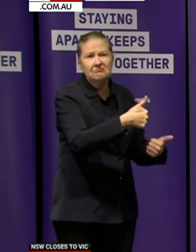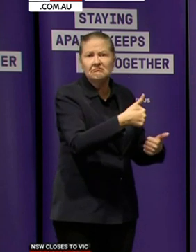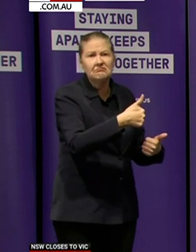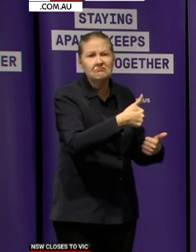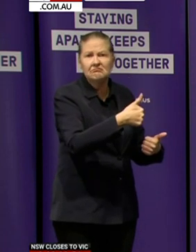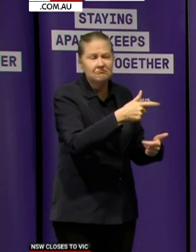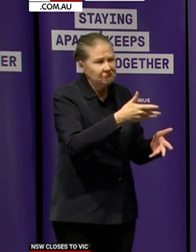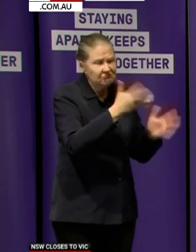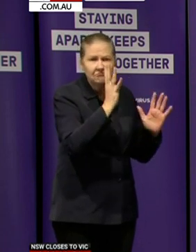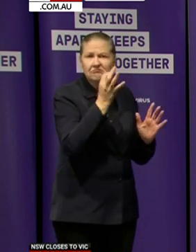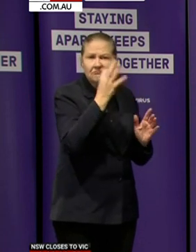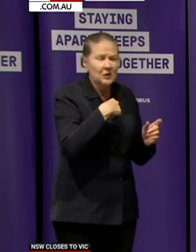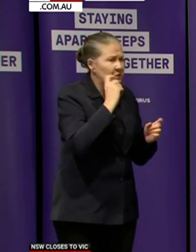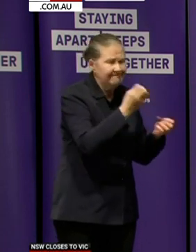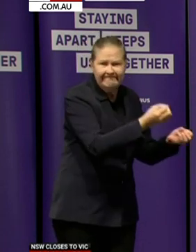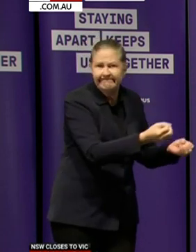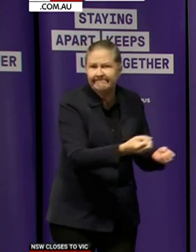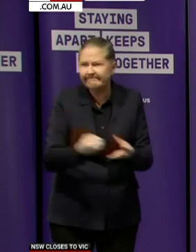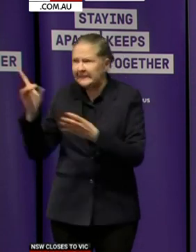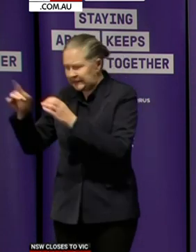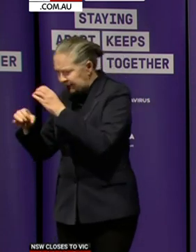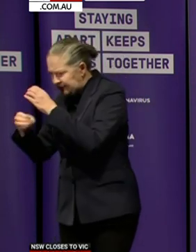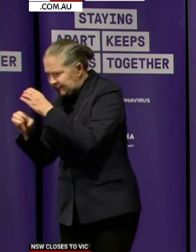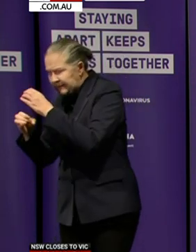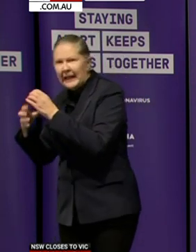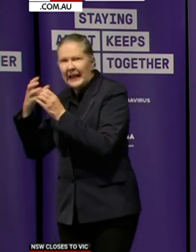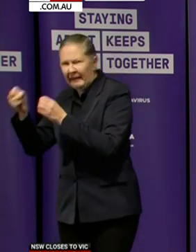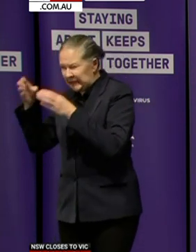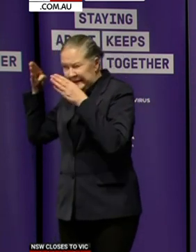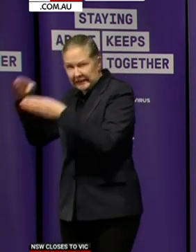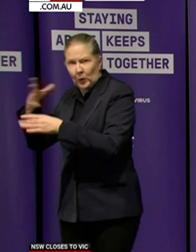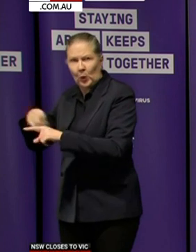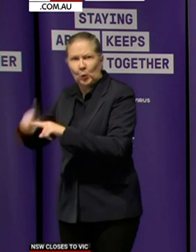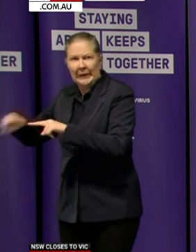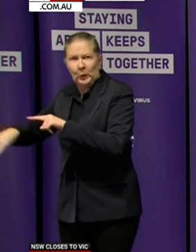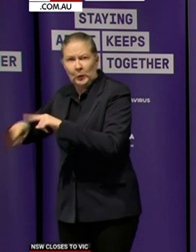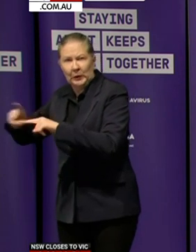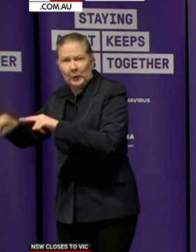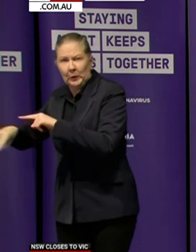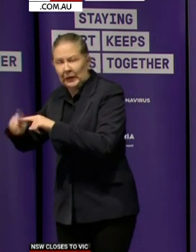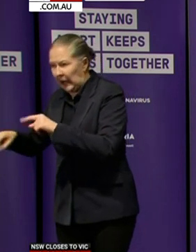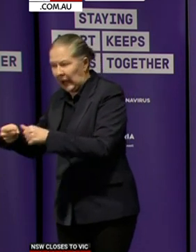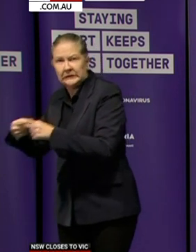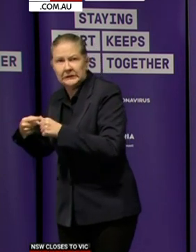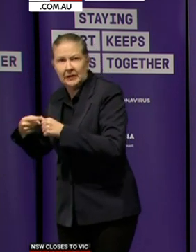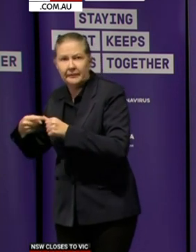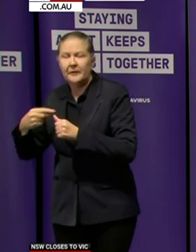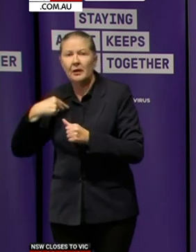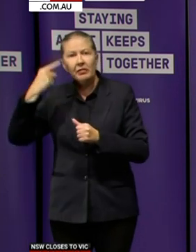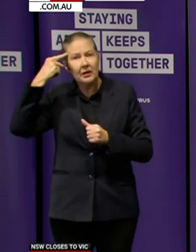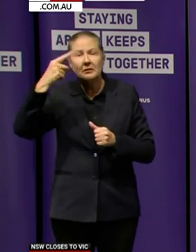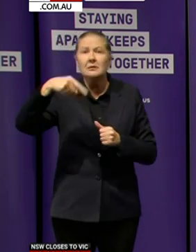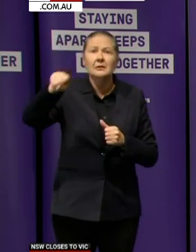samples off to the laboratory. We have dedicated capacity to get those tests done as quickly as possible, and I don't think other Victorians will